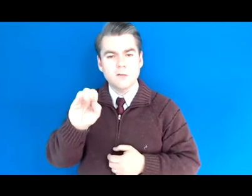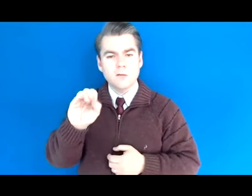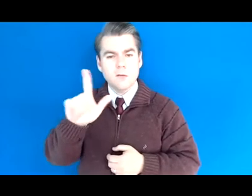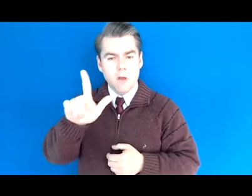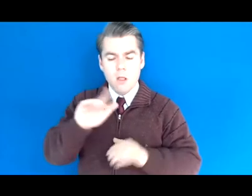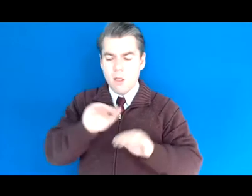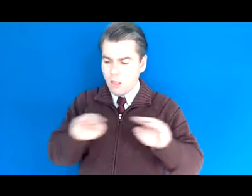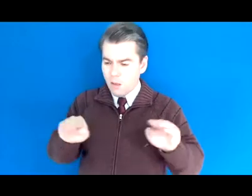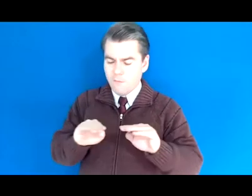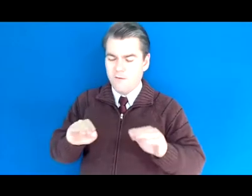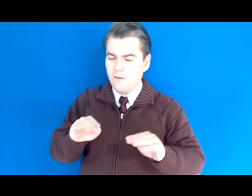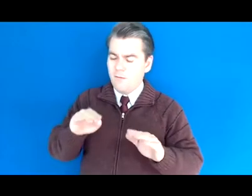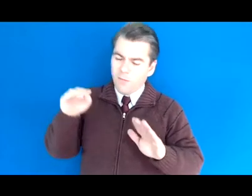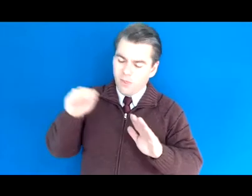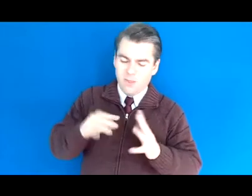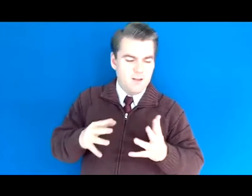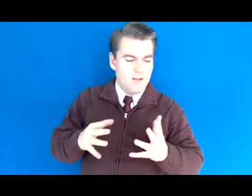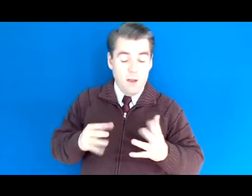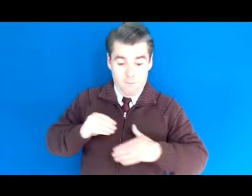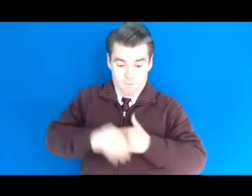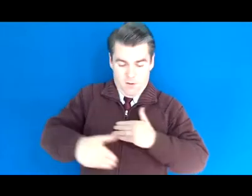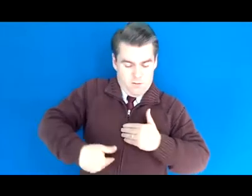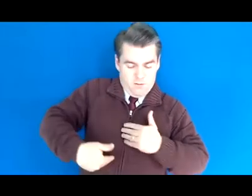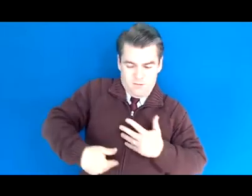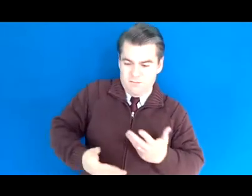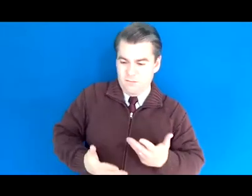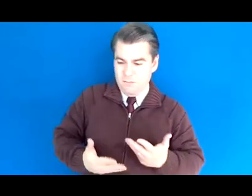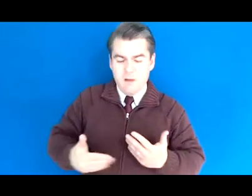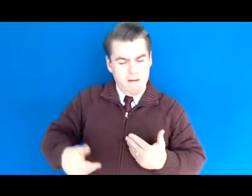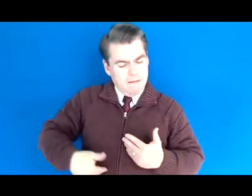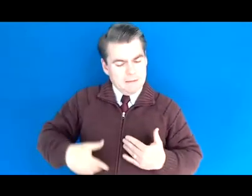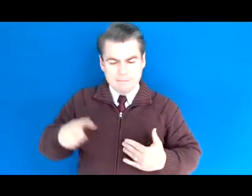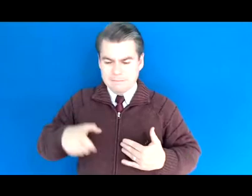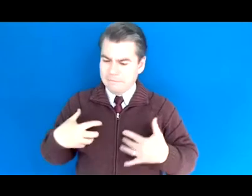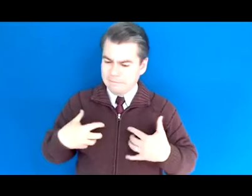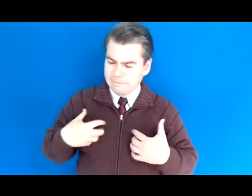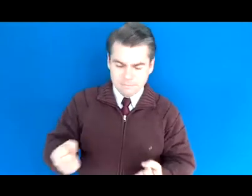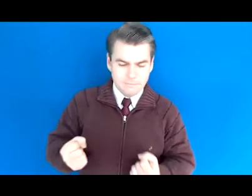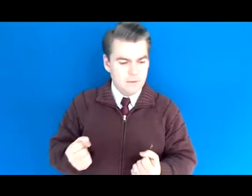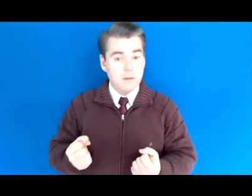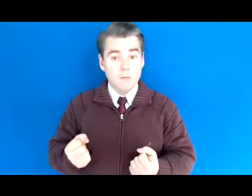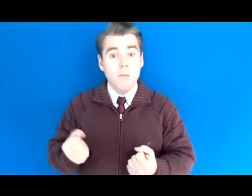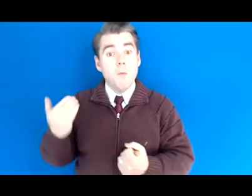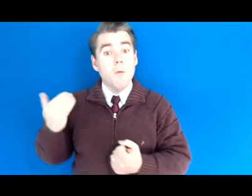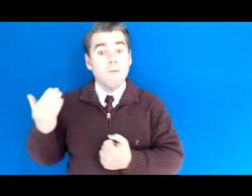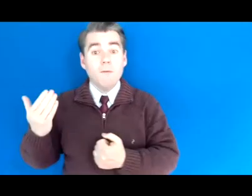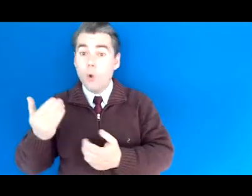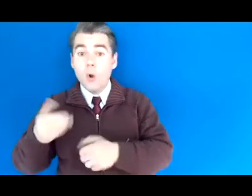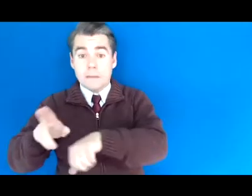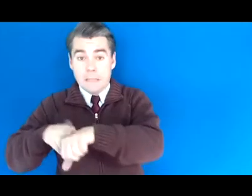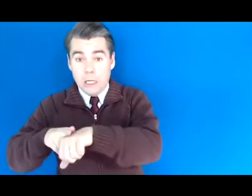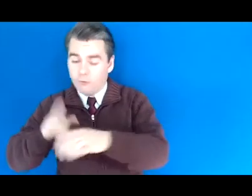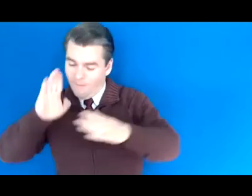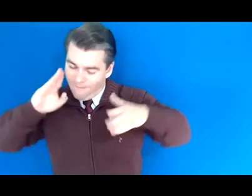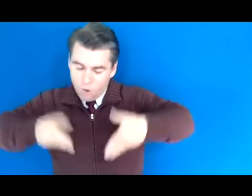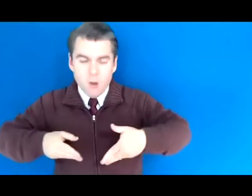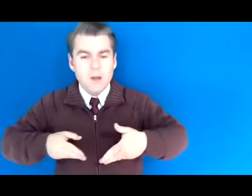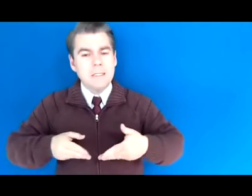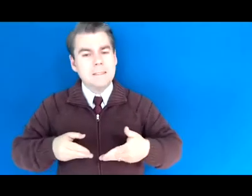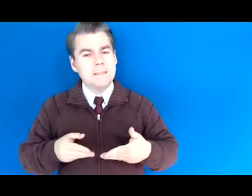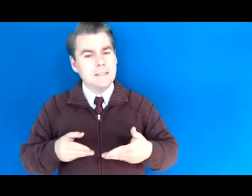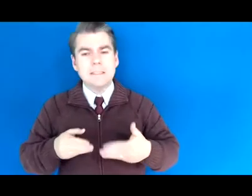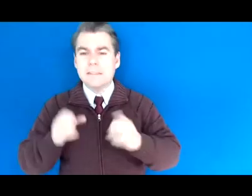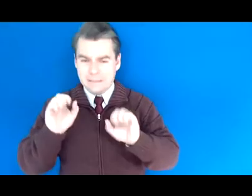gut. I needed to heal my gut, which I had been working on naturally, but can literally take